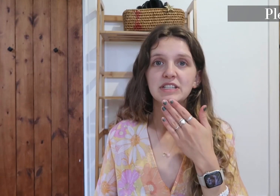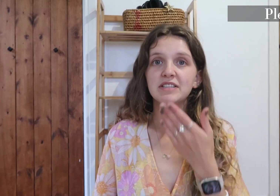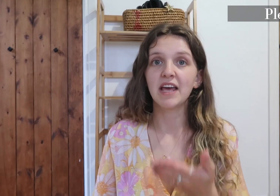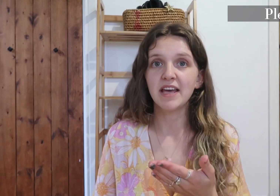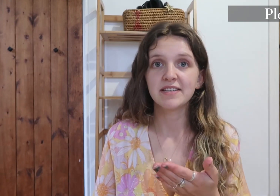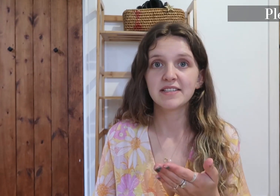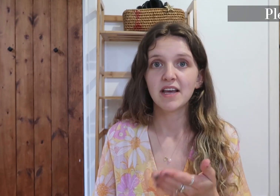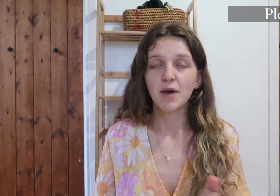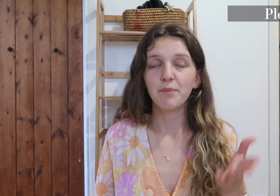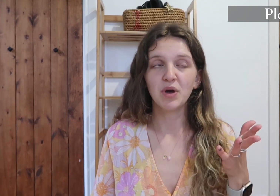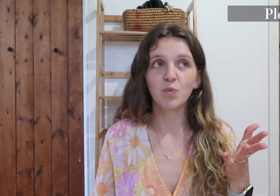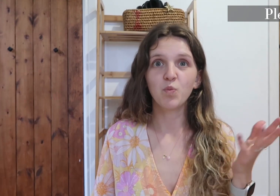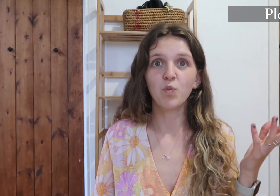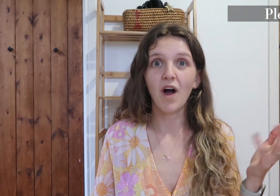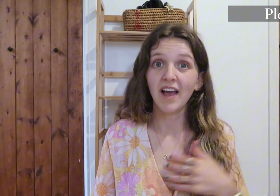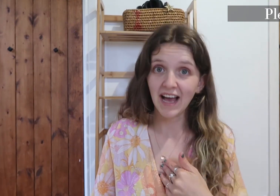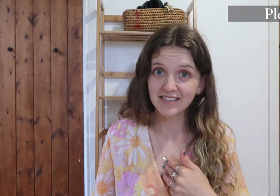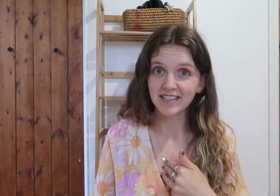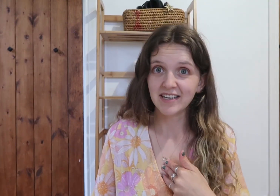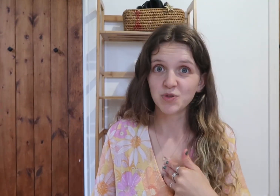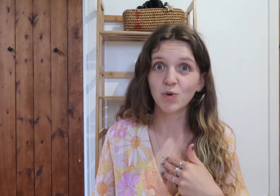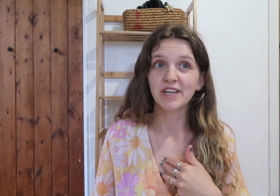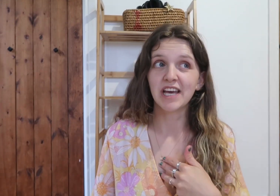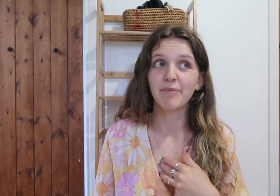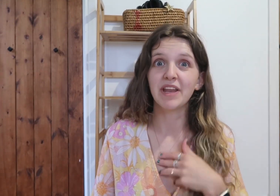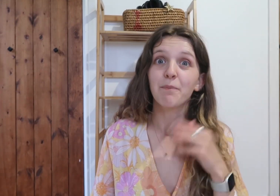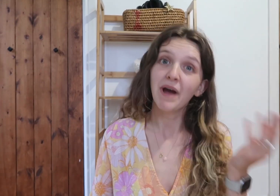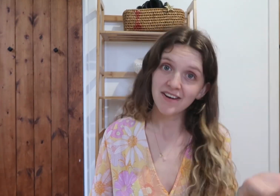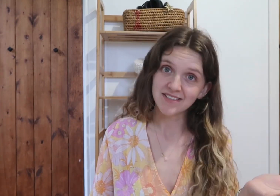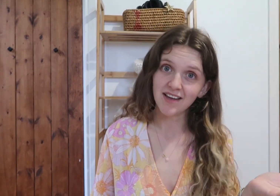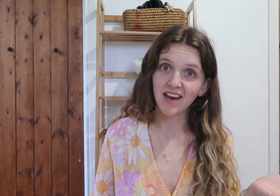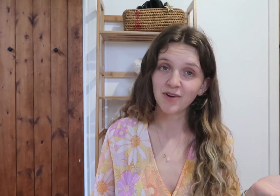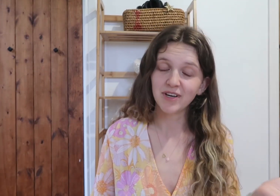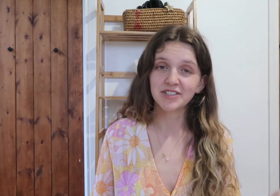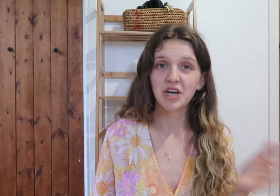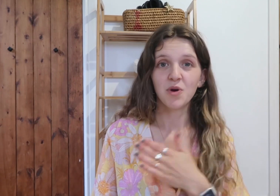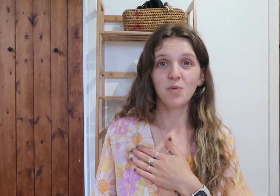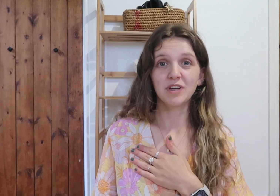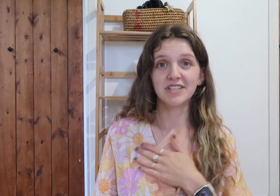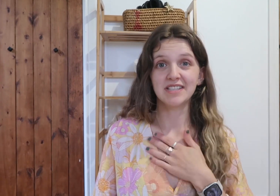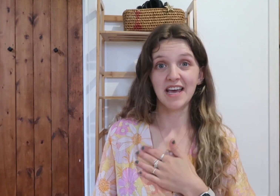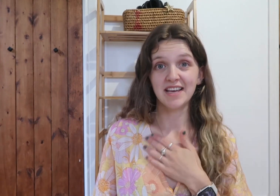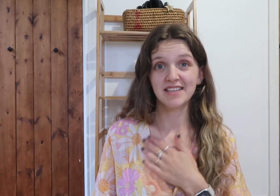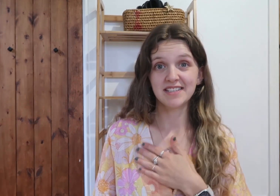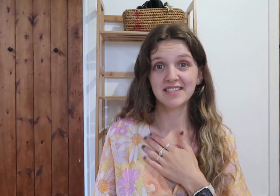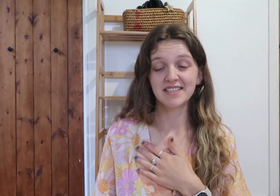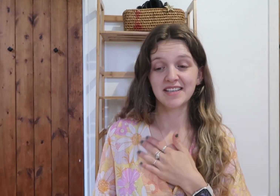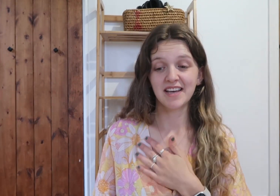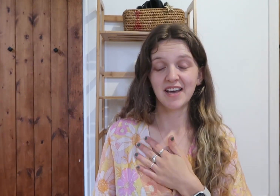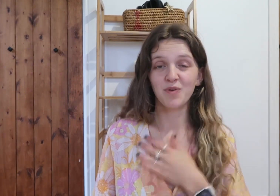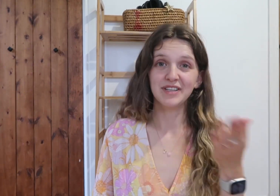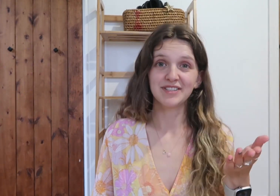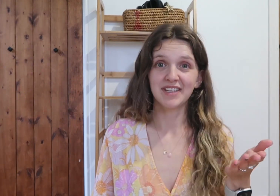is this, but I accidentally taught it him in American Sign Language, which is this, which